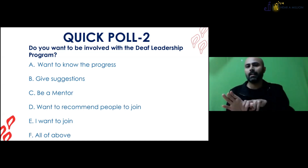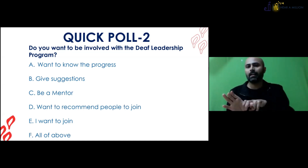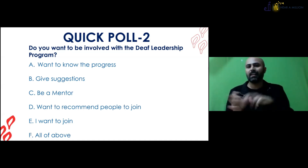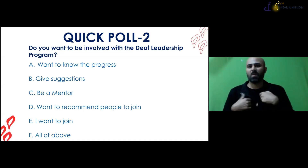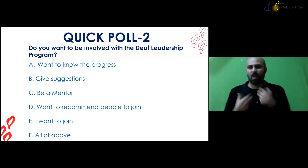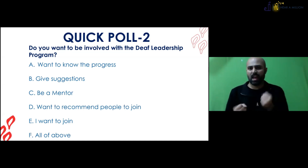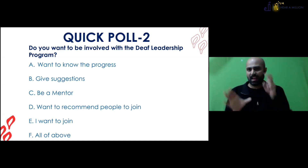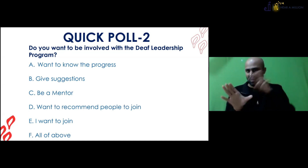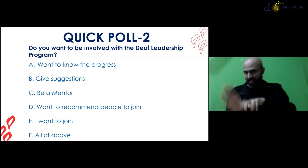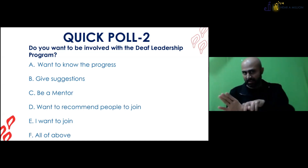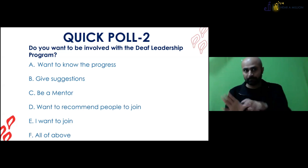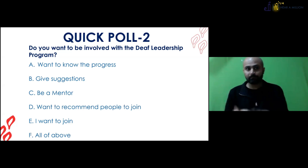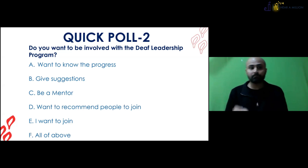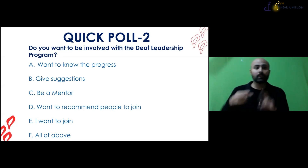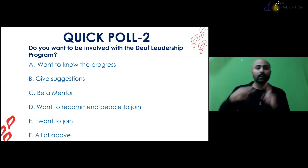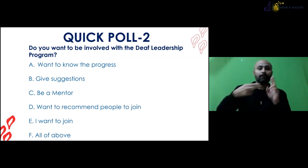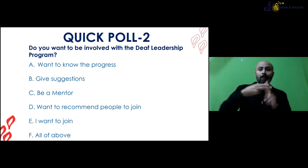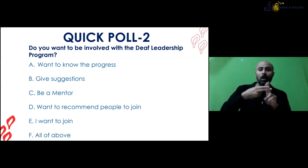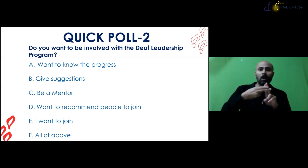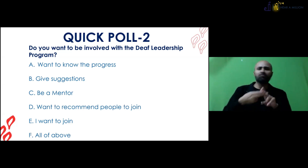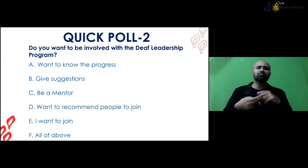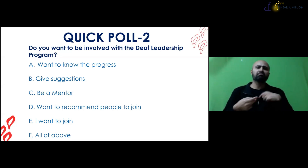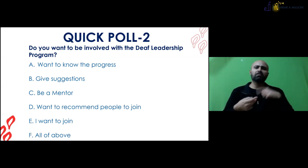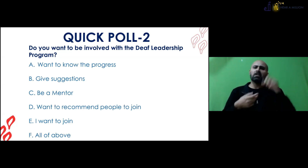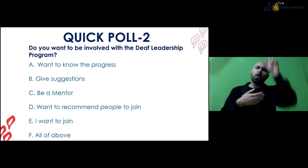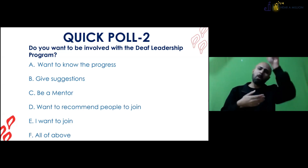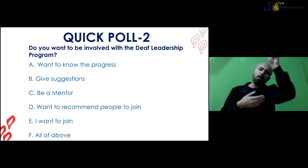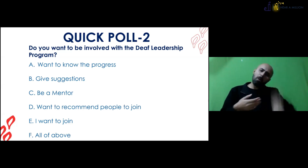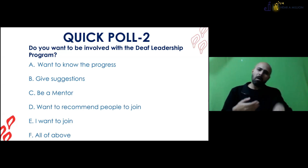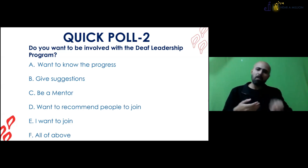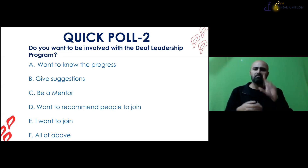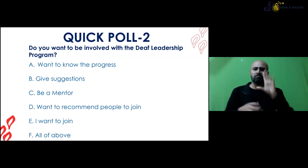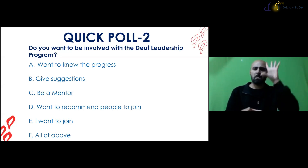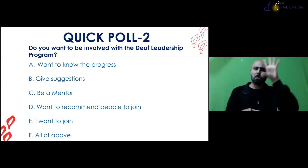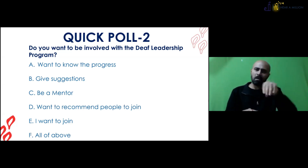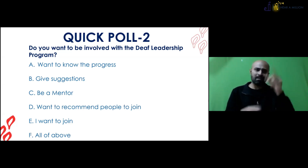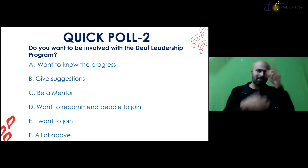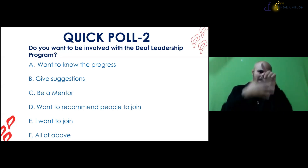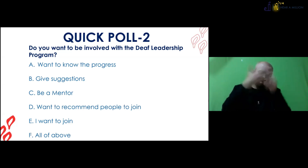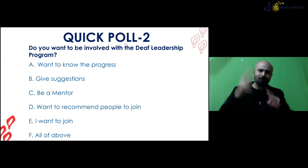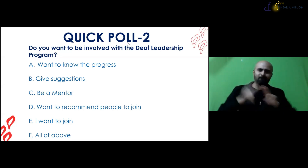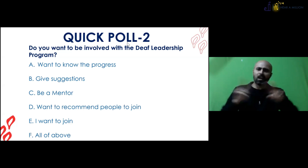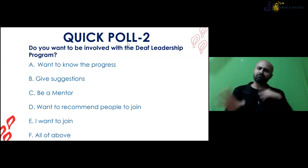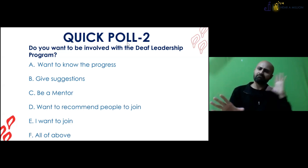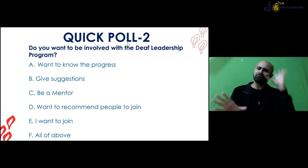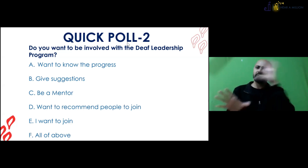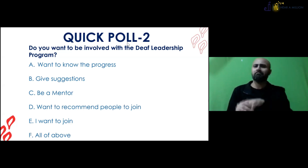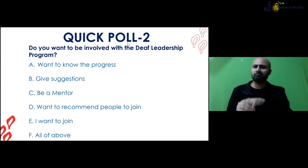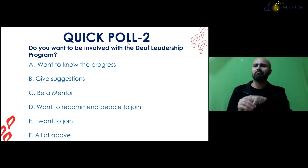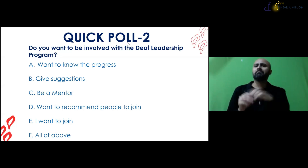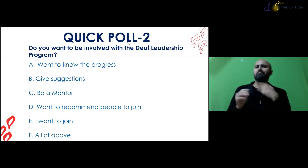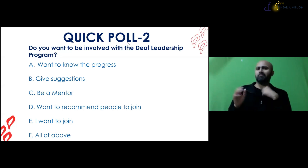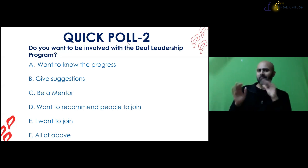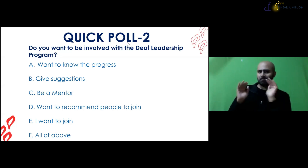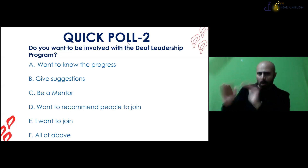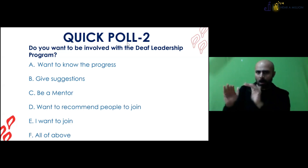DLP program. E, I want to join. That means you would like to join the DLP program. And F, all of the above. So